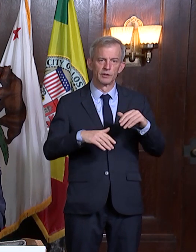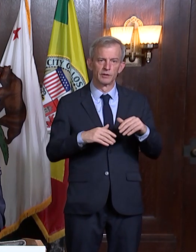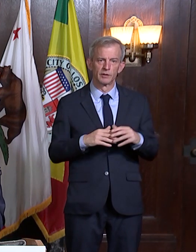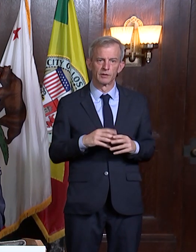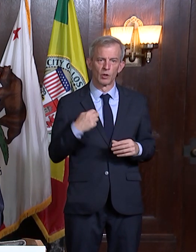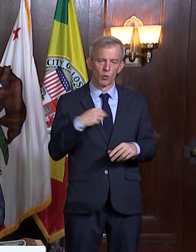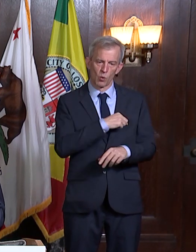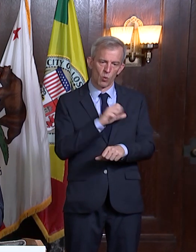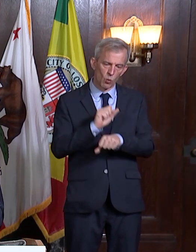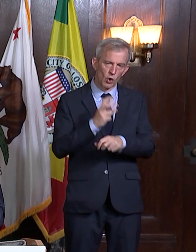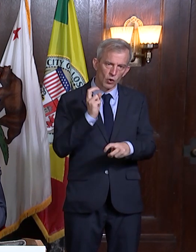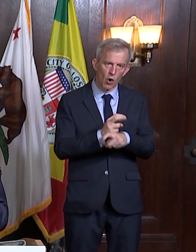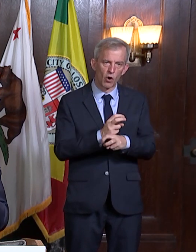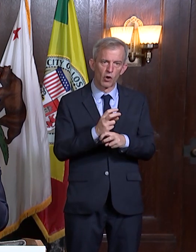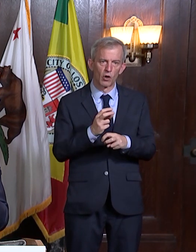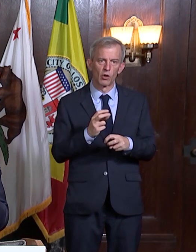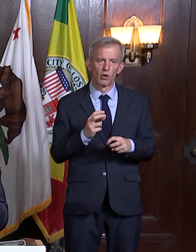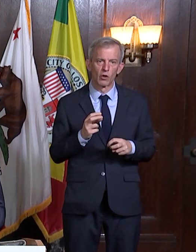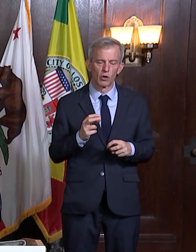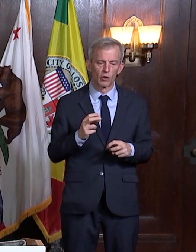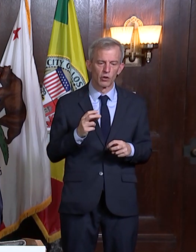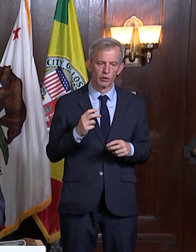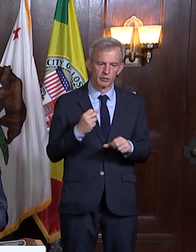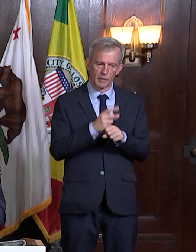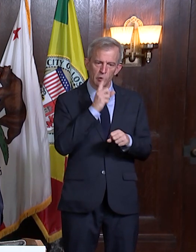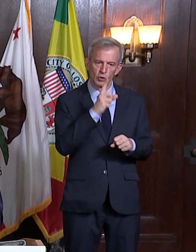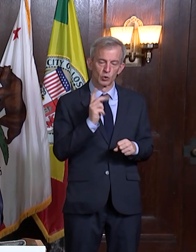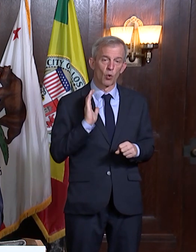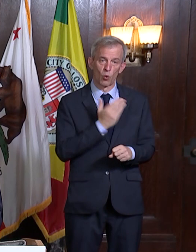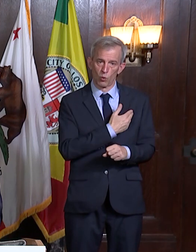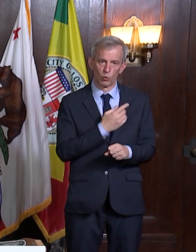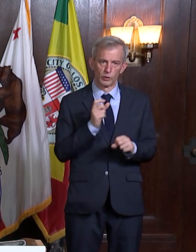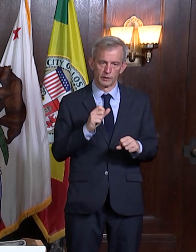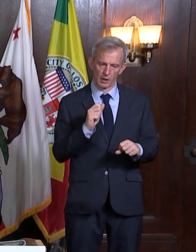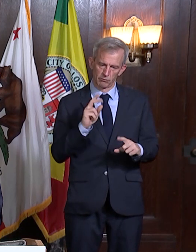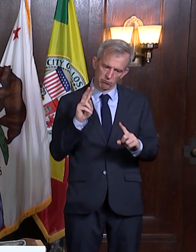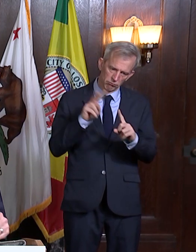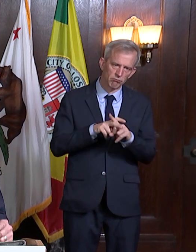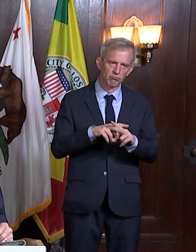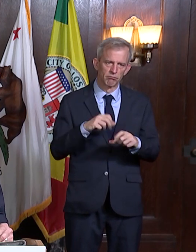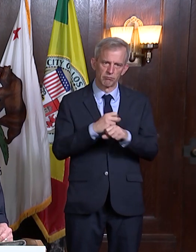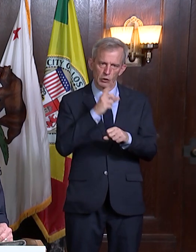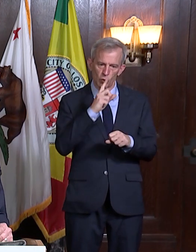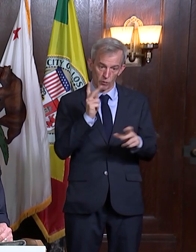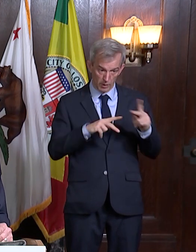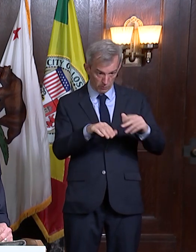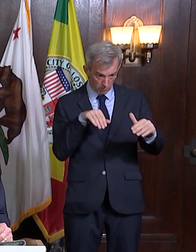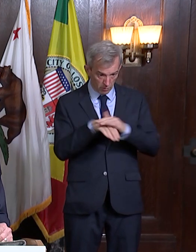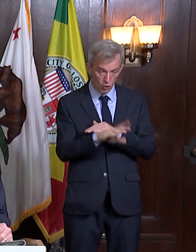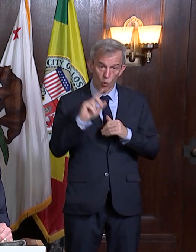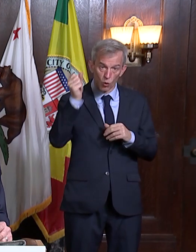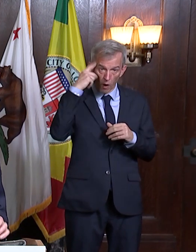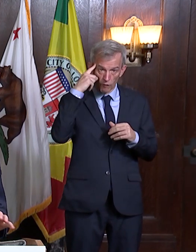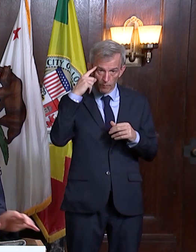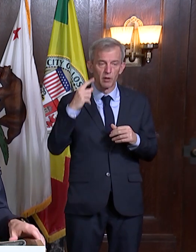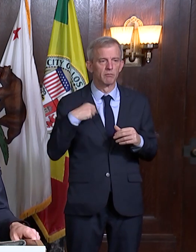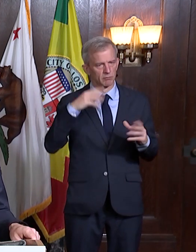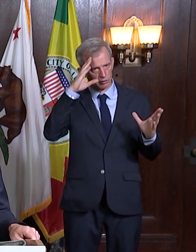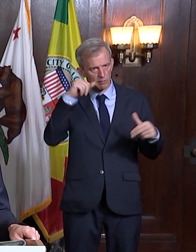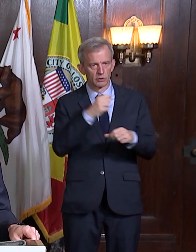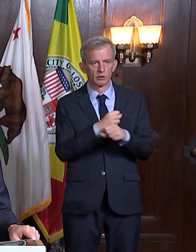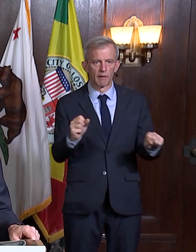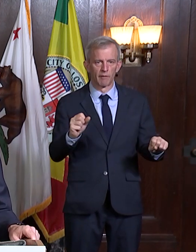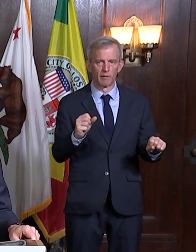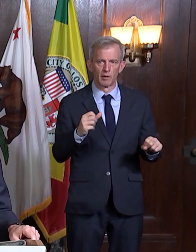city departments to ensure that we can implement that wherever people come and expect safe places, and we'll make sure that no